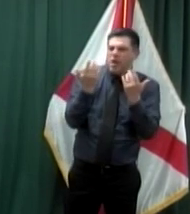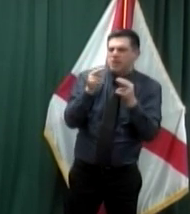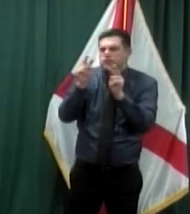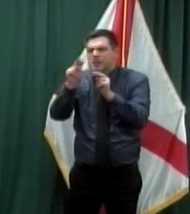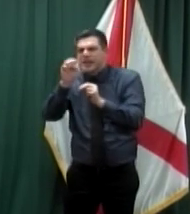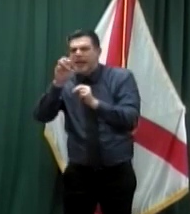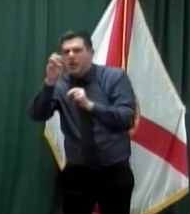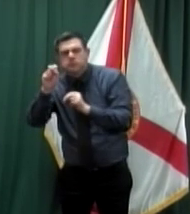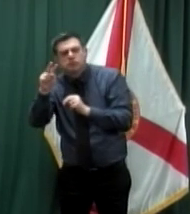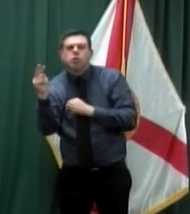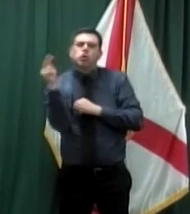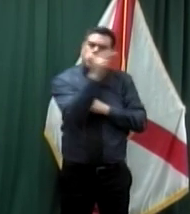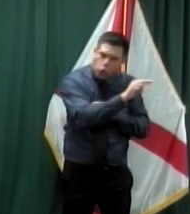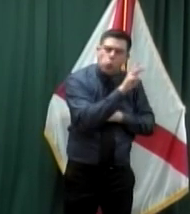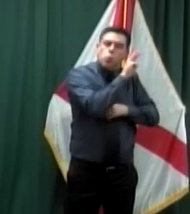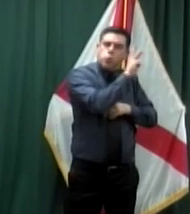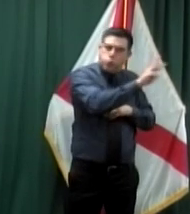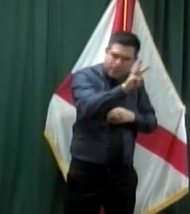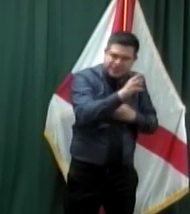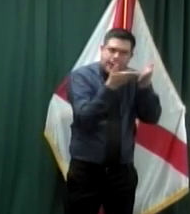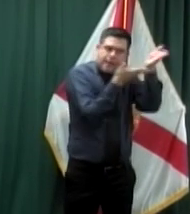or if you can't find the information there,